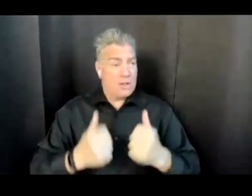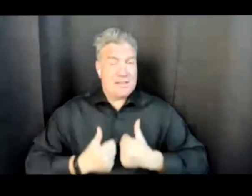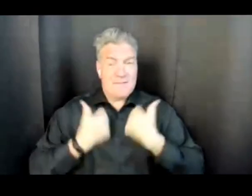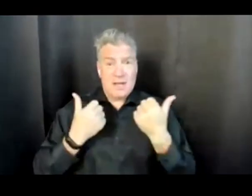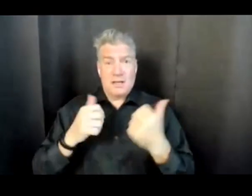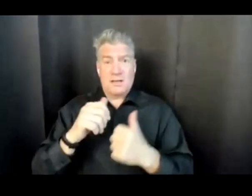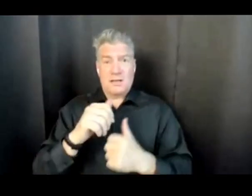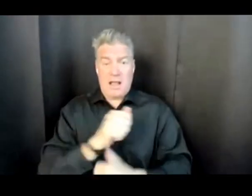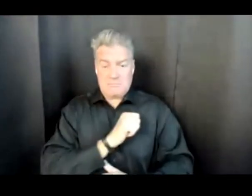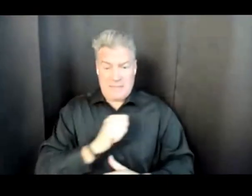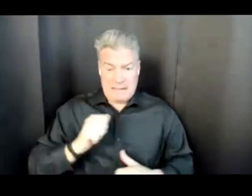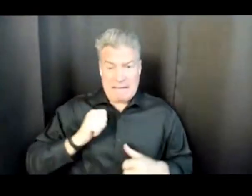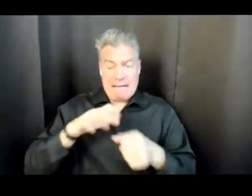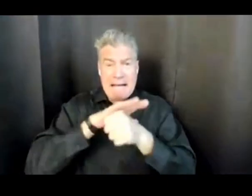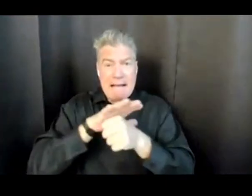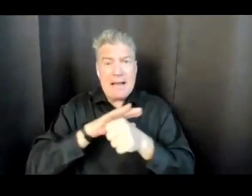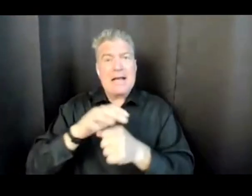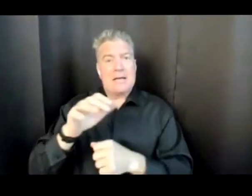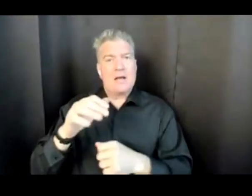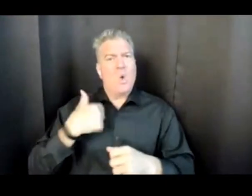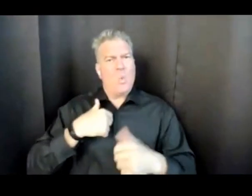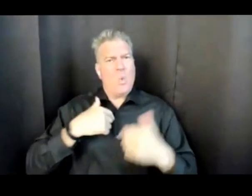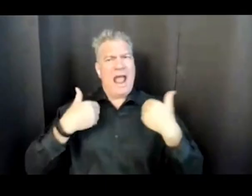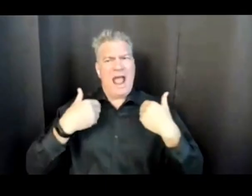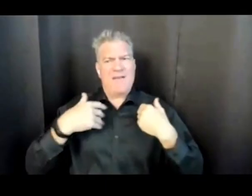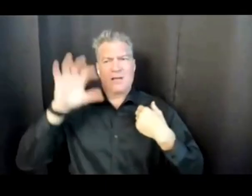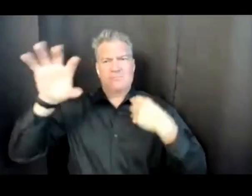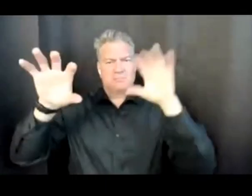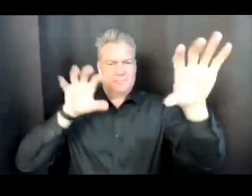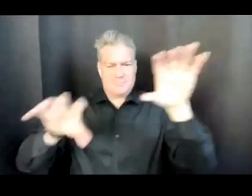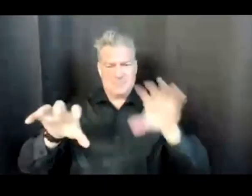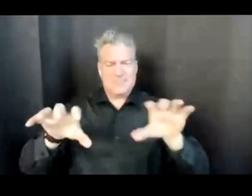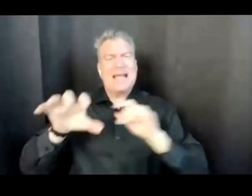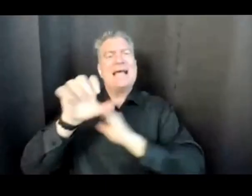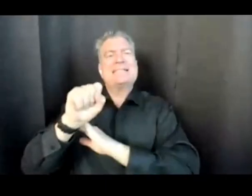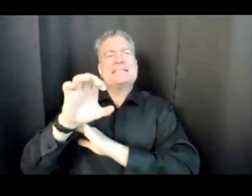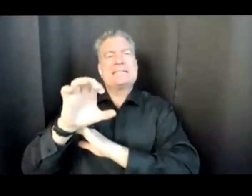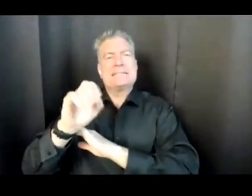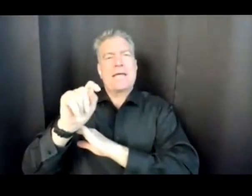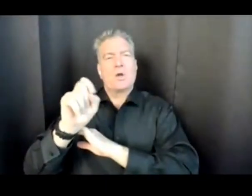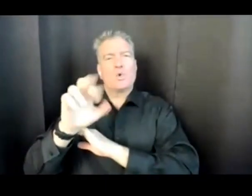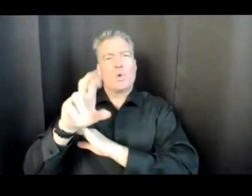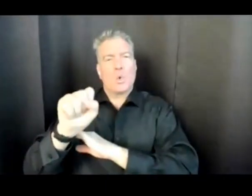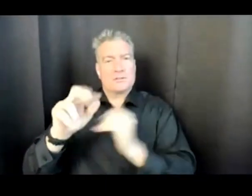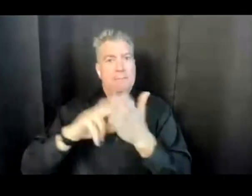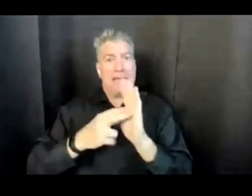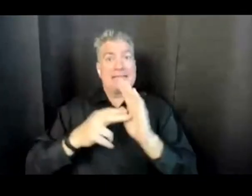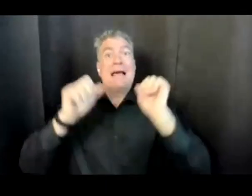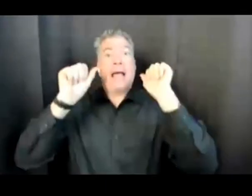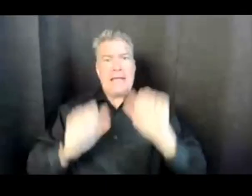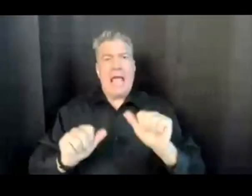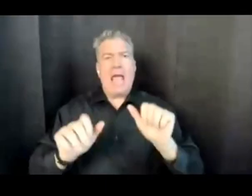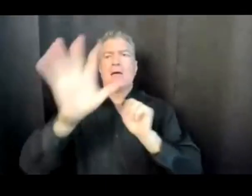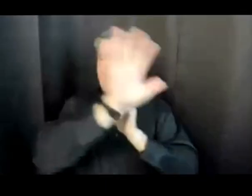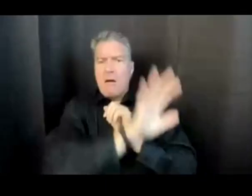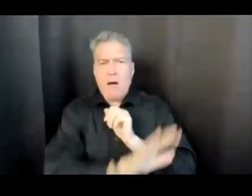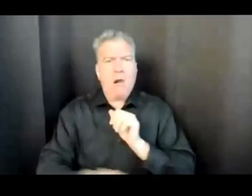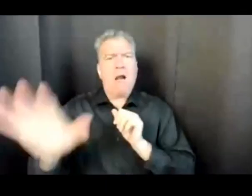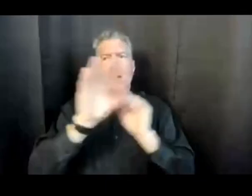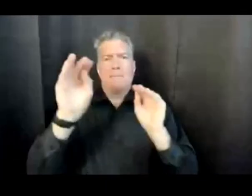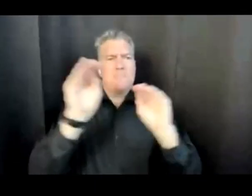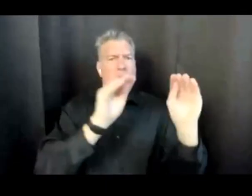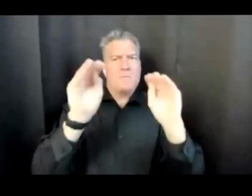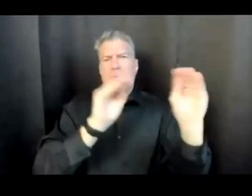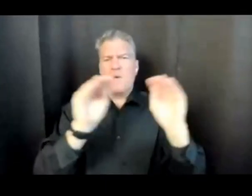are put in sectors, and they're put there so they're getting around the metro area coverage, but we have moved some